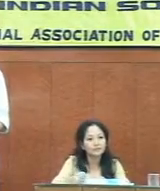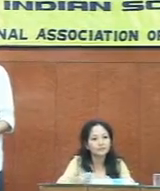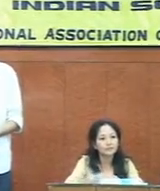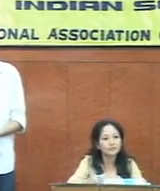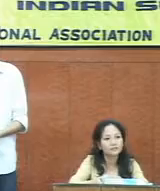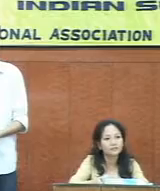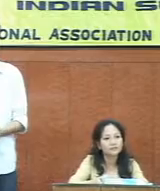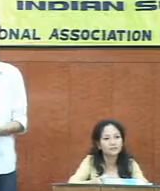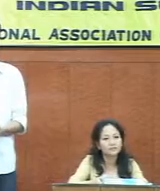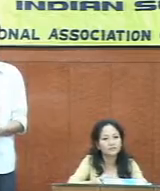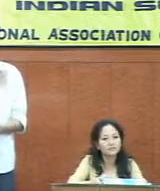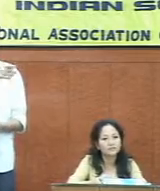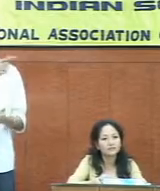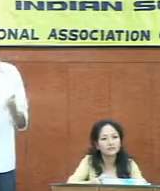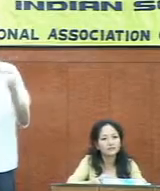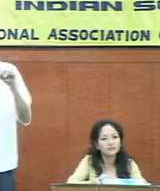for disabled persons?